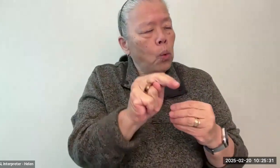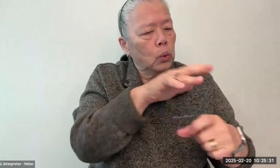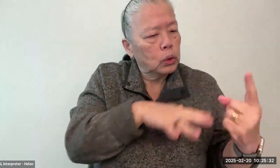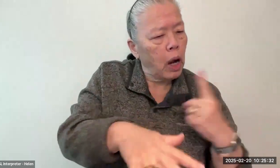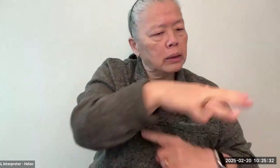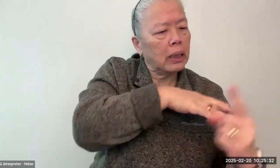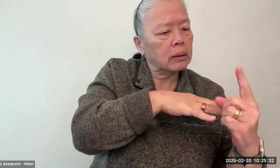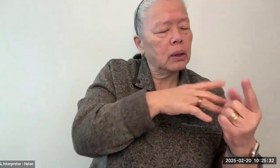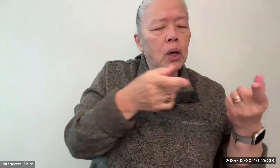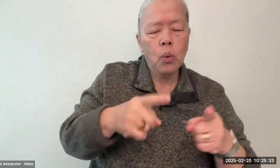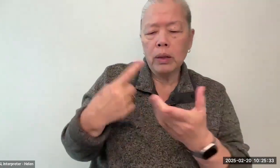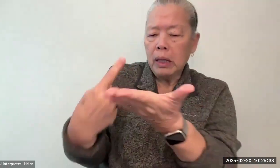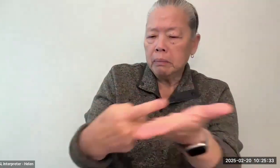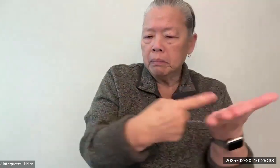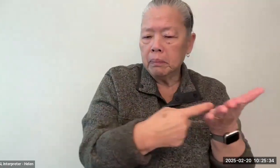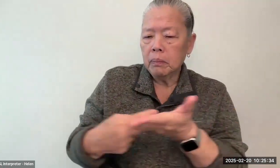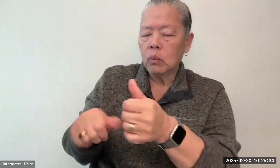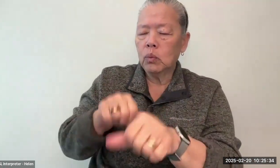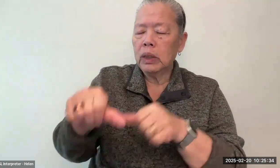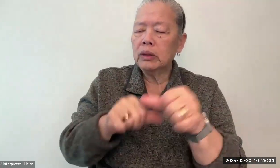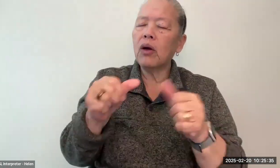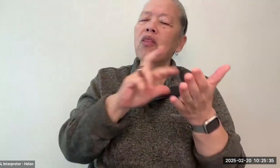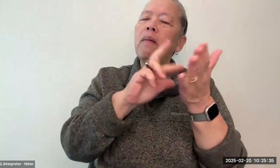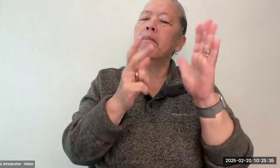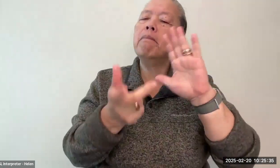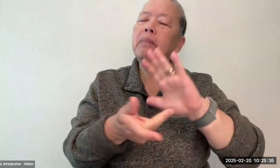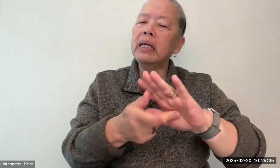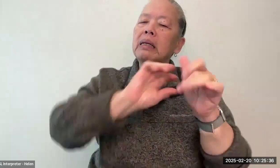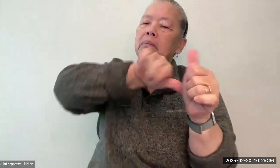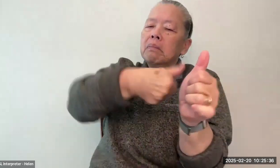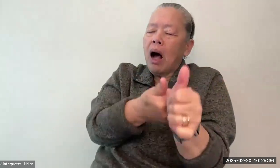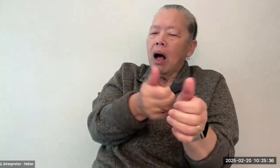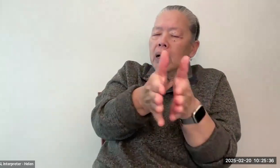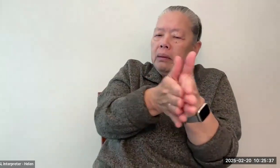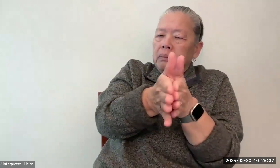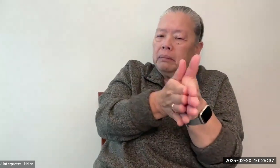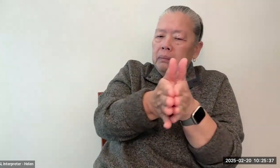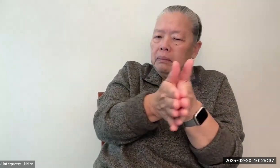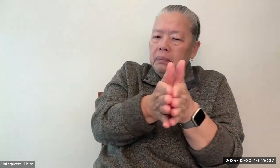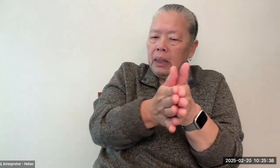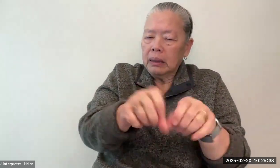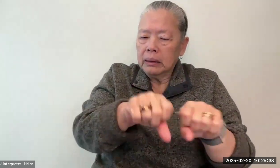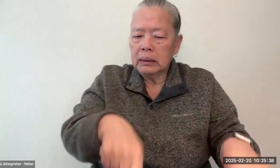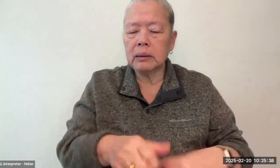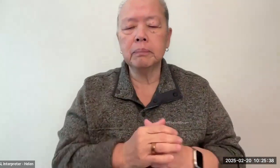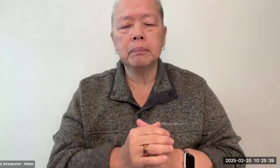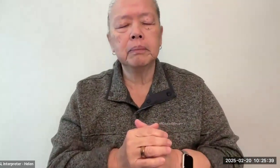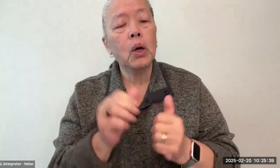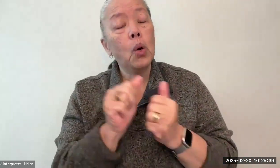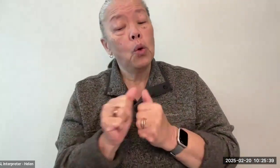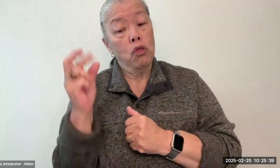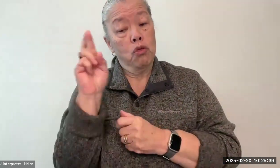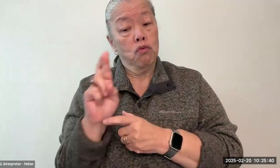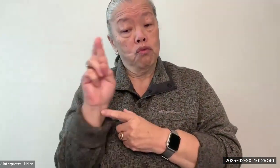they dialogue about what it means to be United Methodist across contexts. Under regionalization, each region